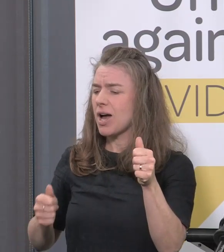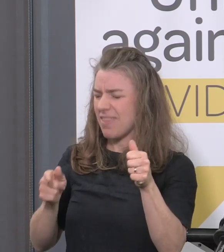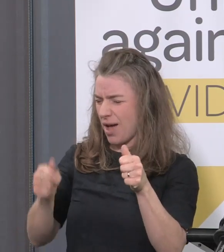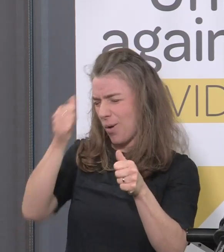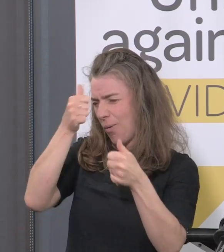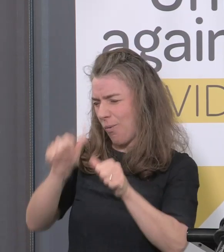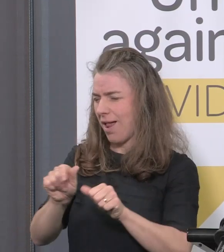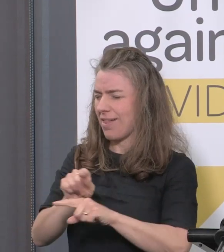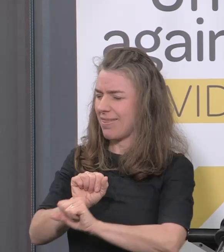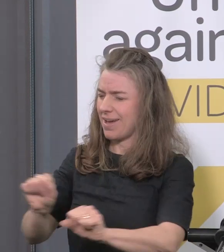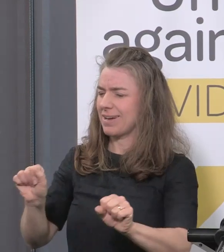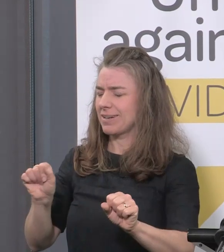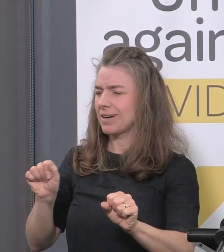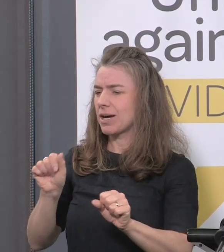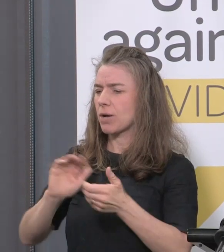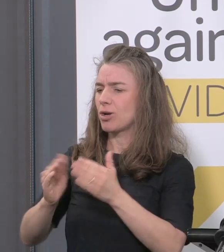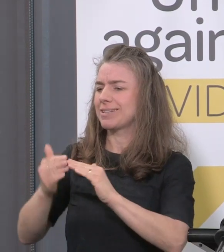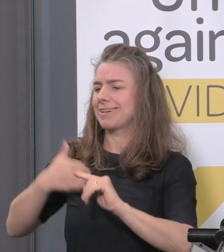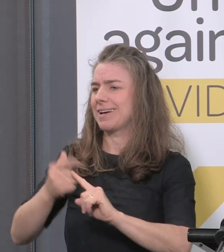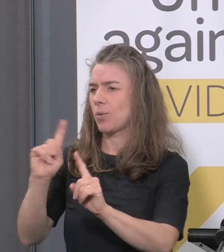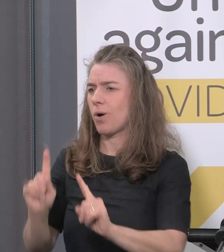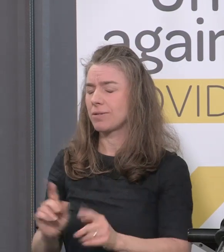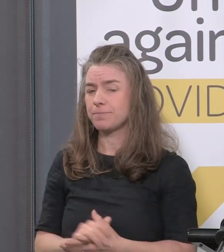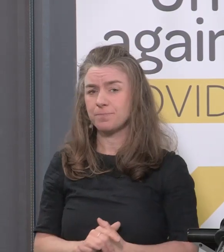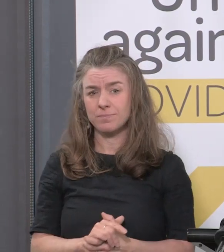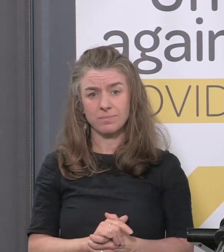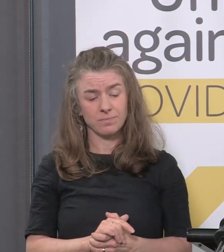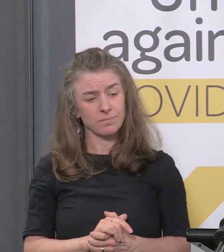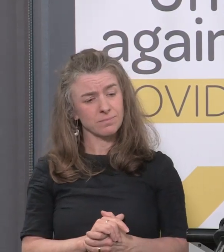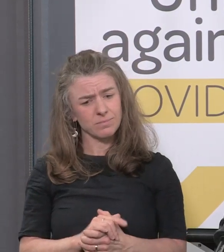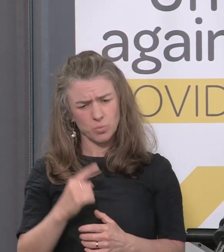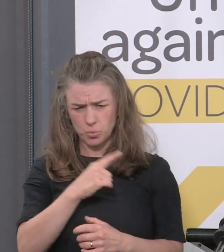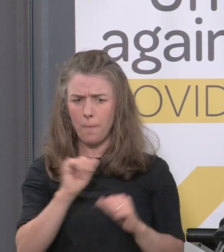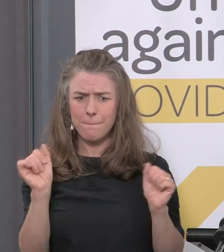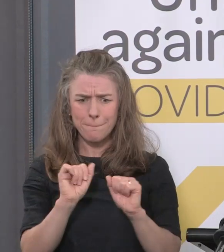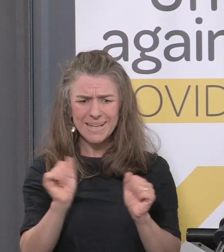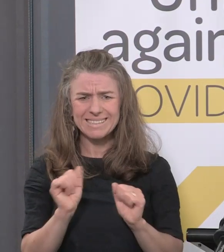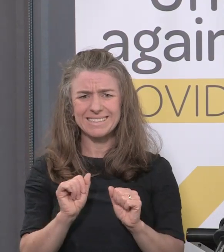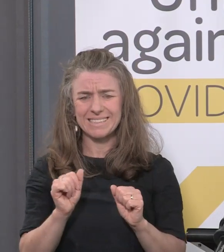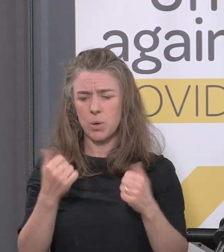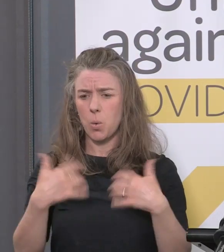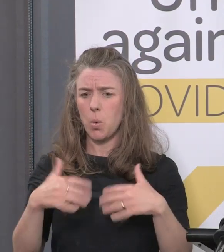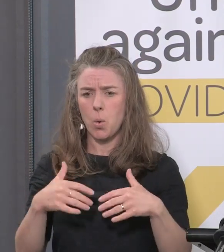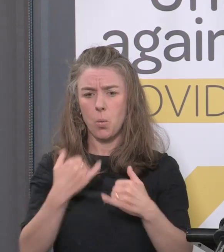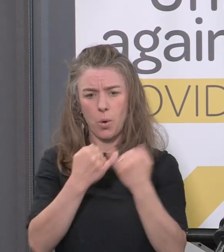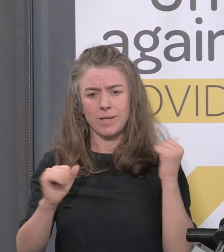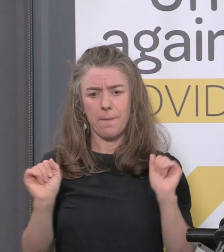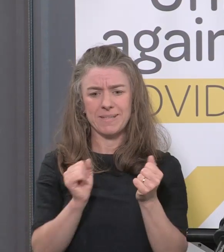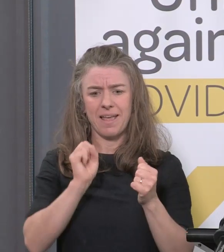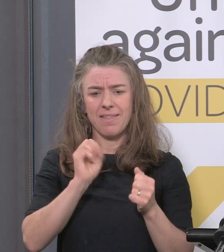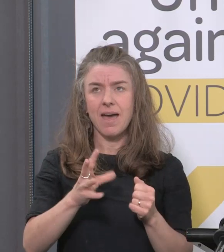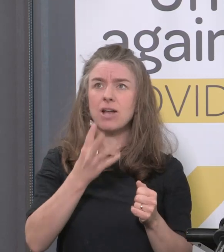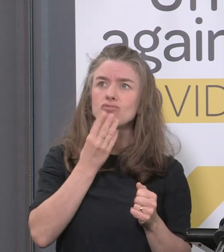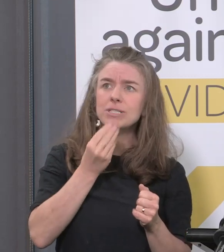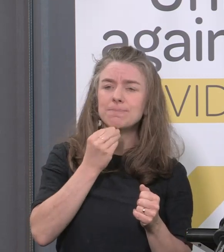rely on. Obviously this is the busiest time you've probably ever faced, well surpassing Christmas and, those Easter